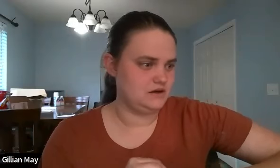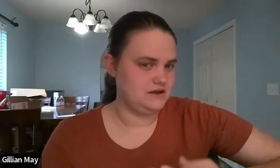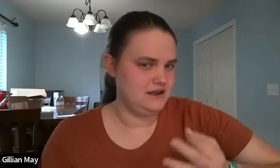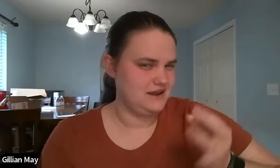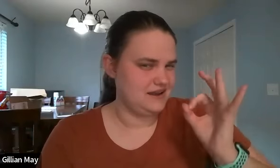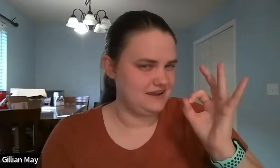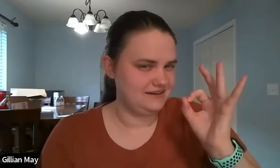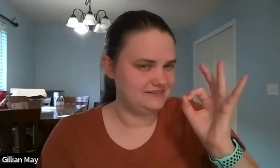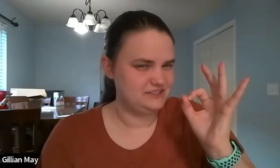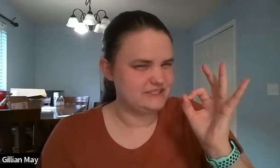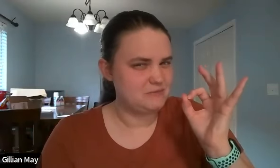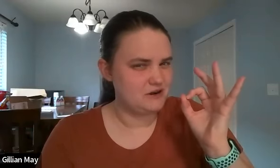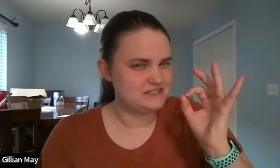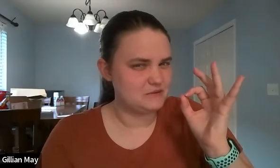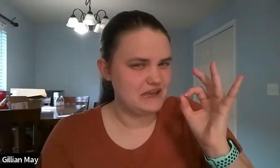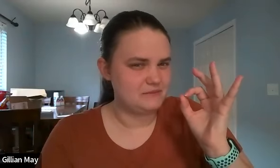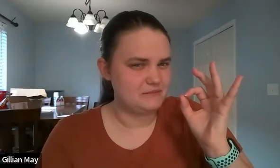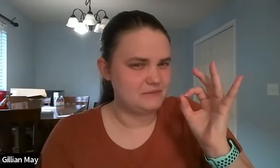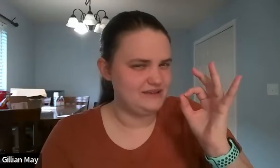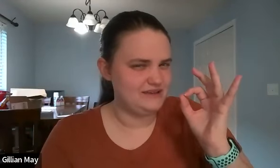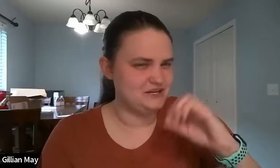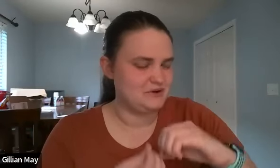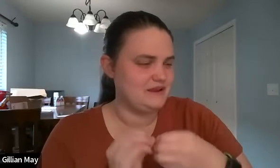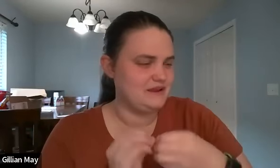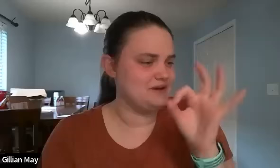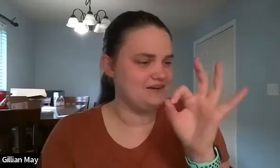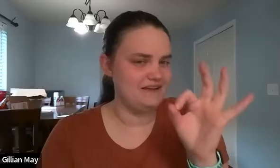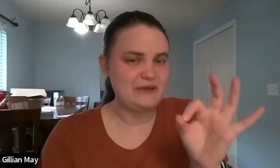Number 9. See, I'm already slowing down. I'm like, oh, wait, which number are we on? Number 9. Okay.